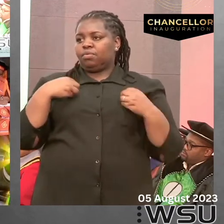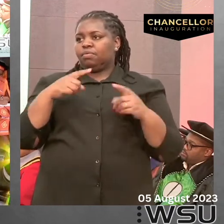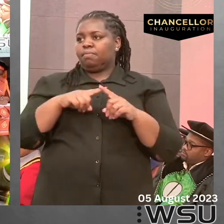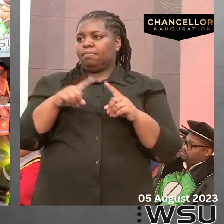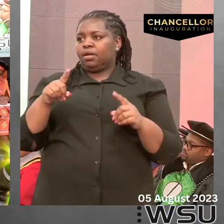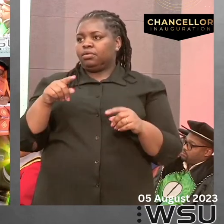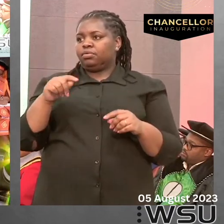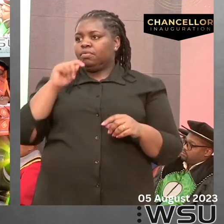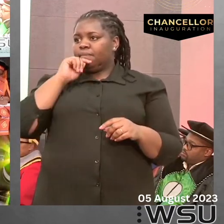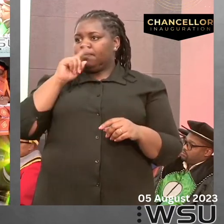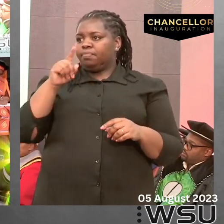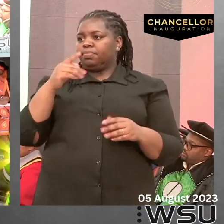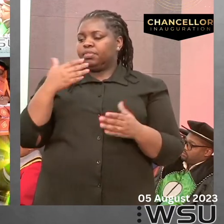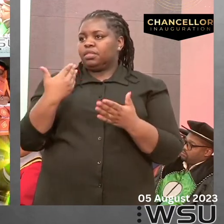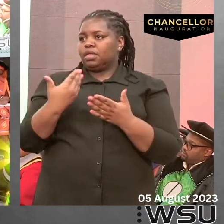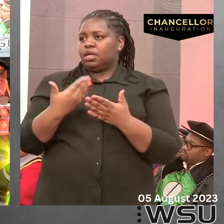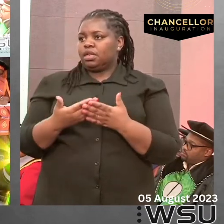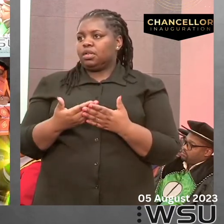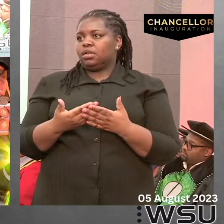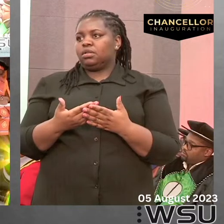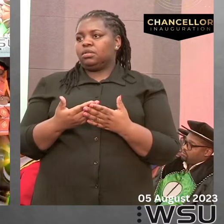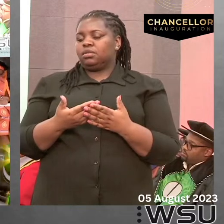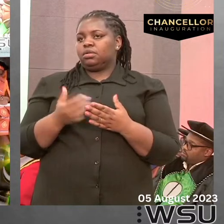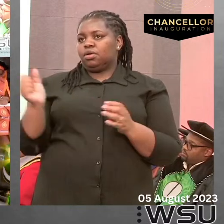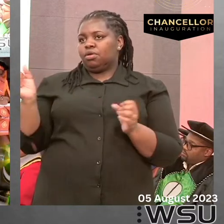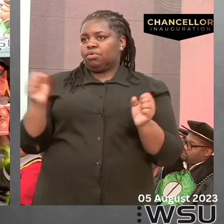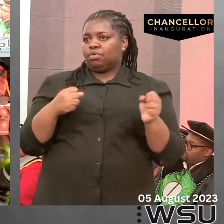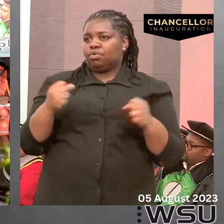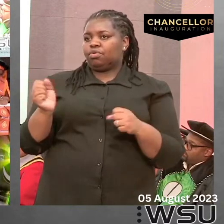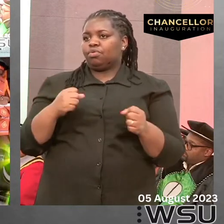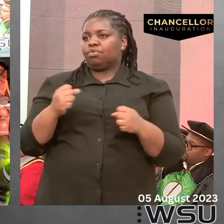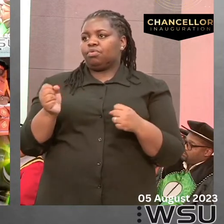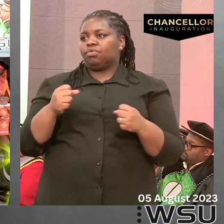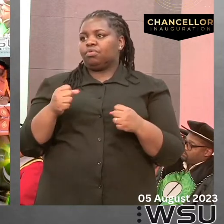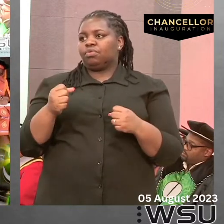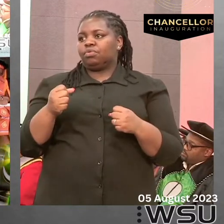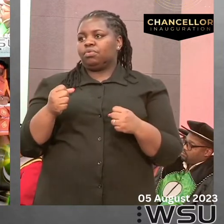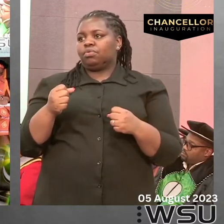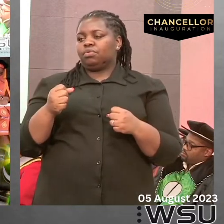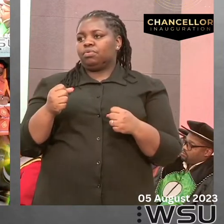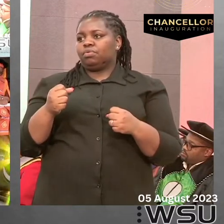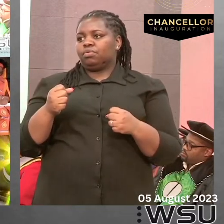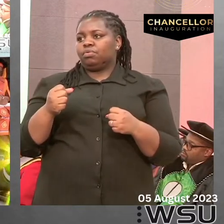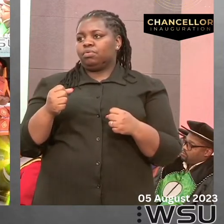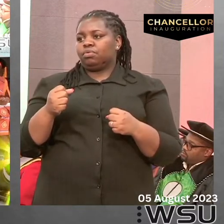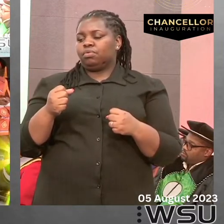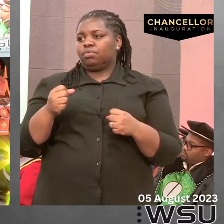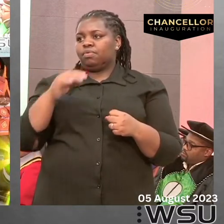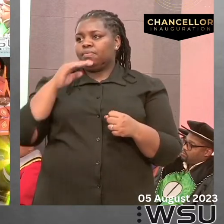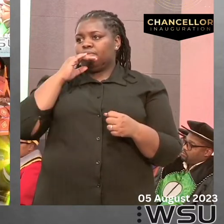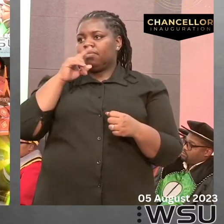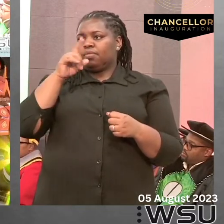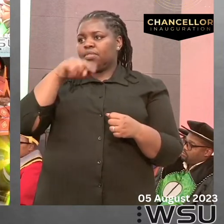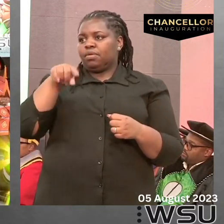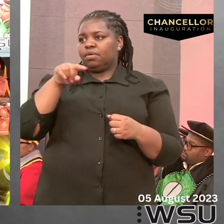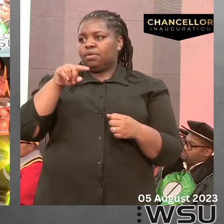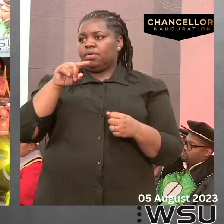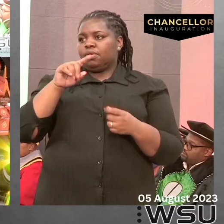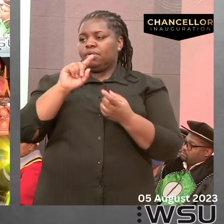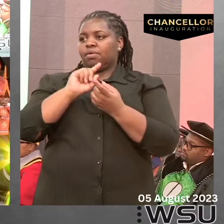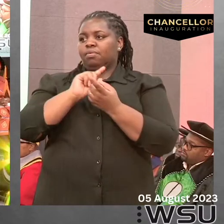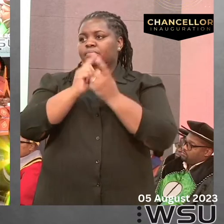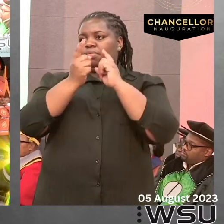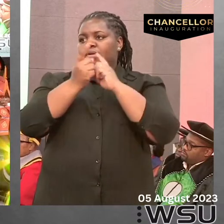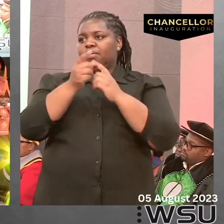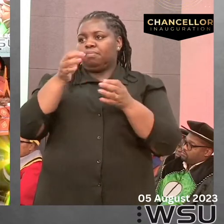that, Shabane was able to recruit the totem mayors of this world, that was a rebel in South Africa, to become a head of